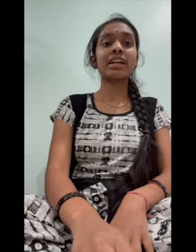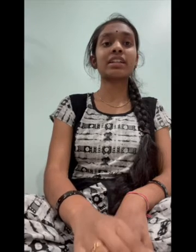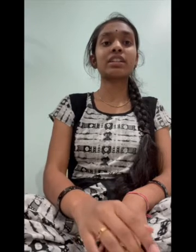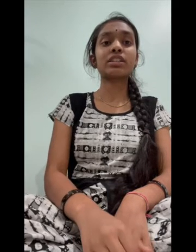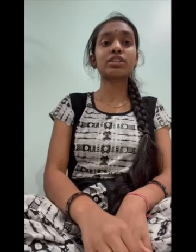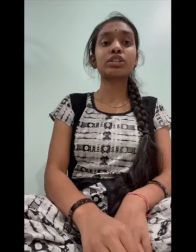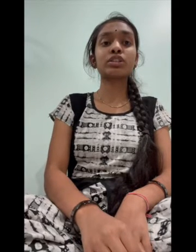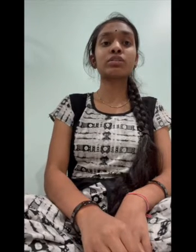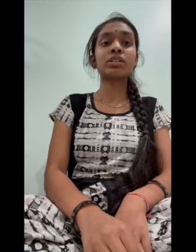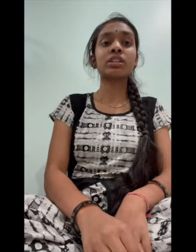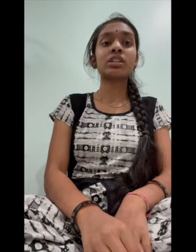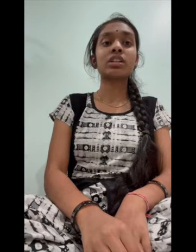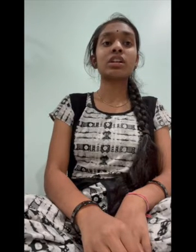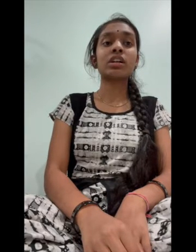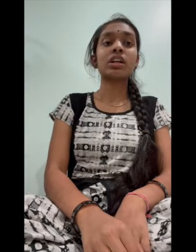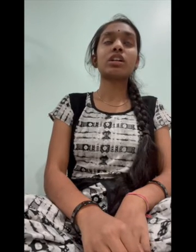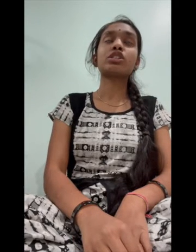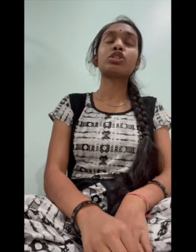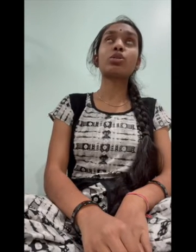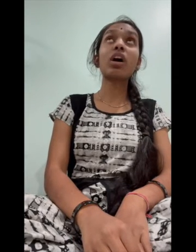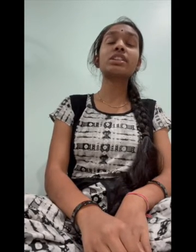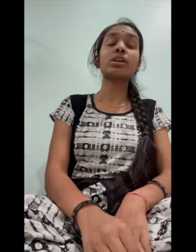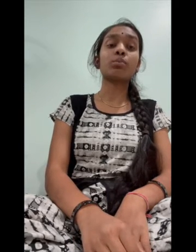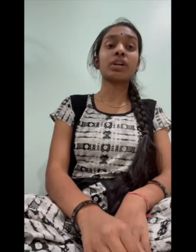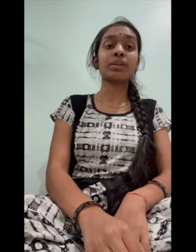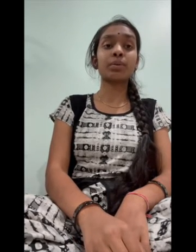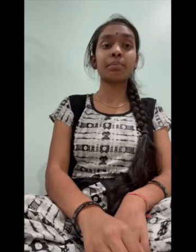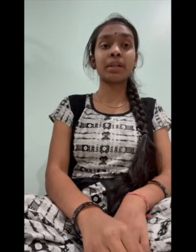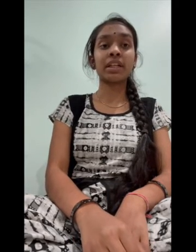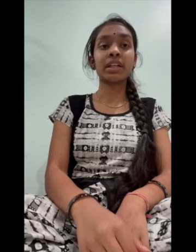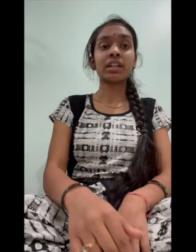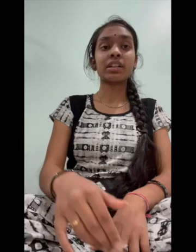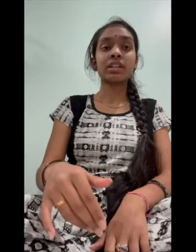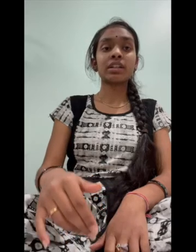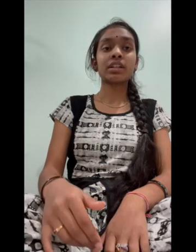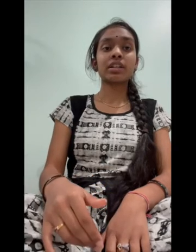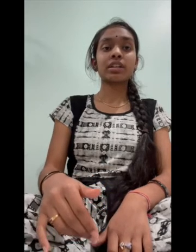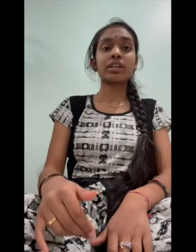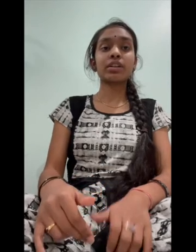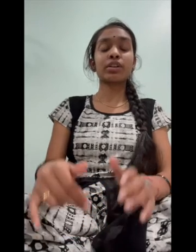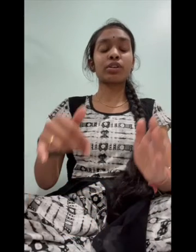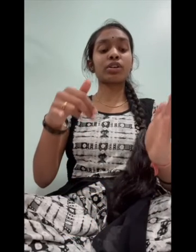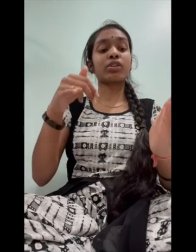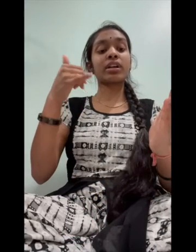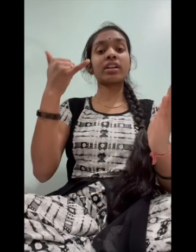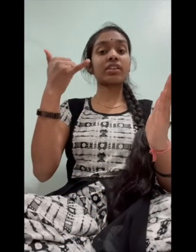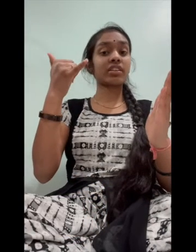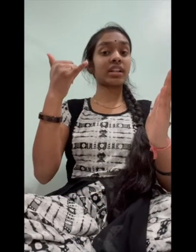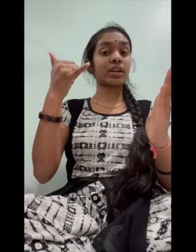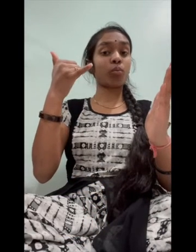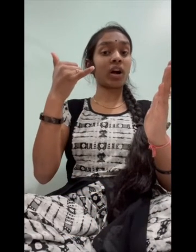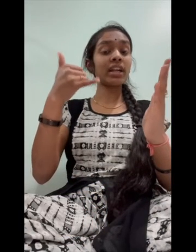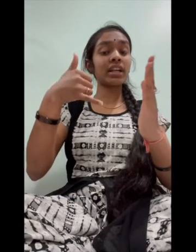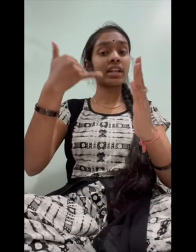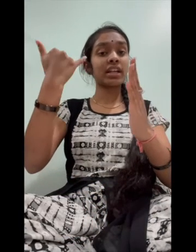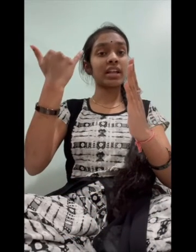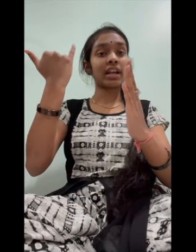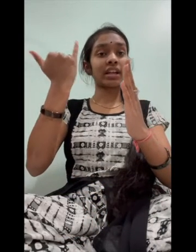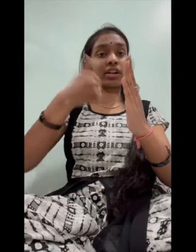And to draw someone would be you're taking a Y and you're